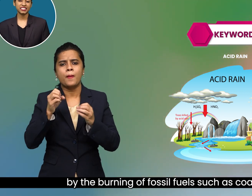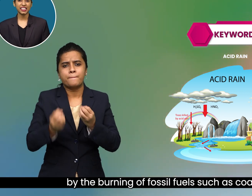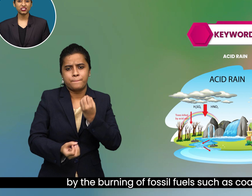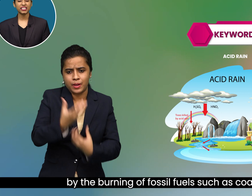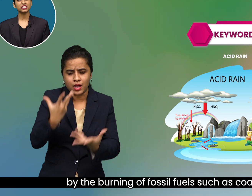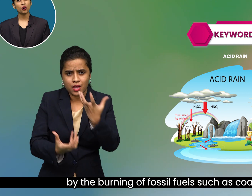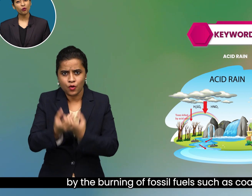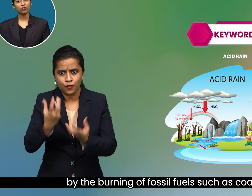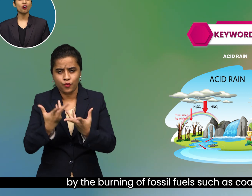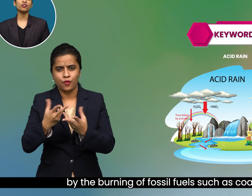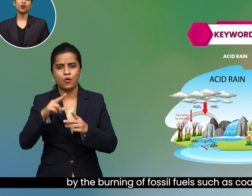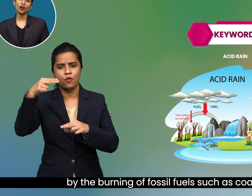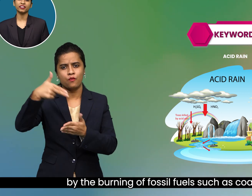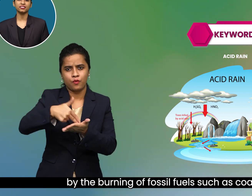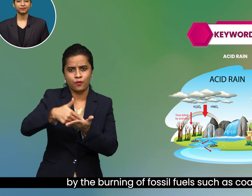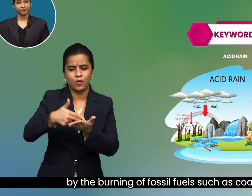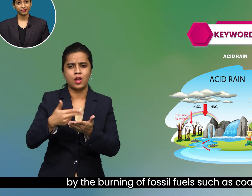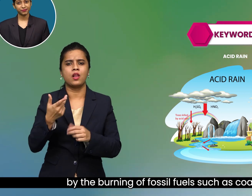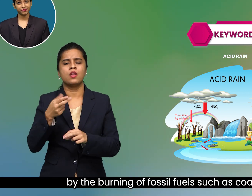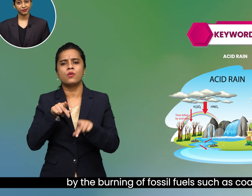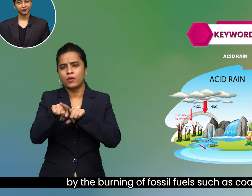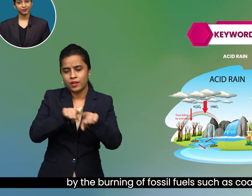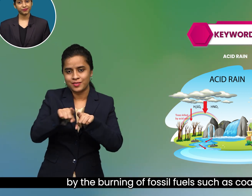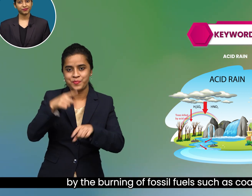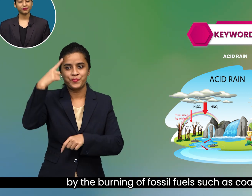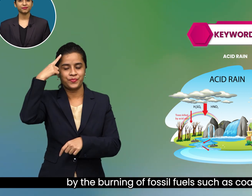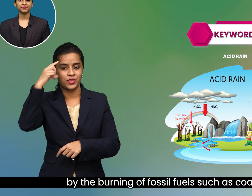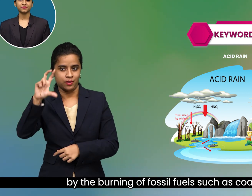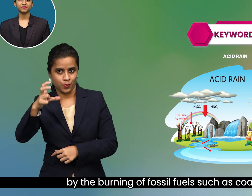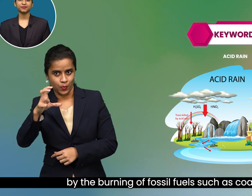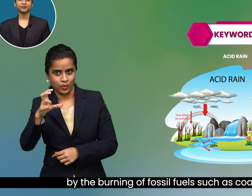fuels such as coal or oil.